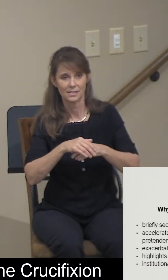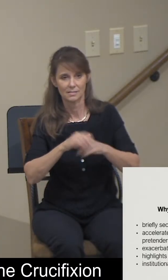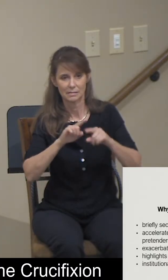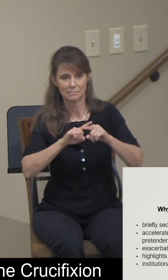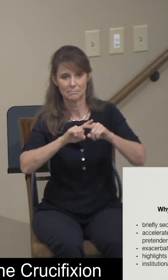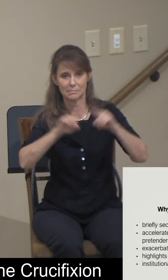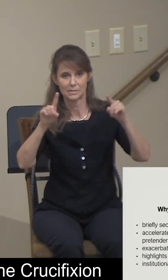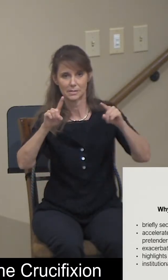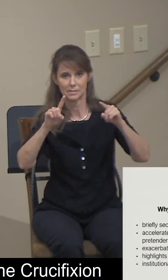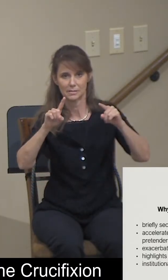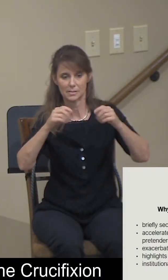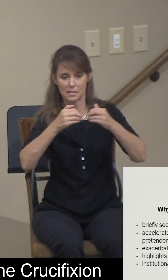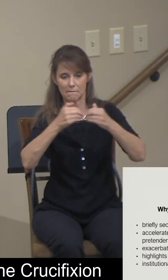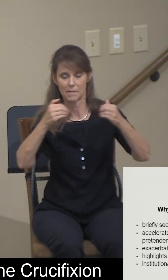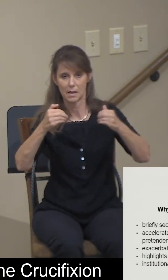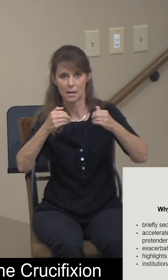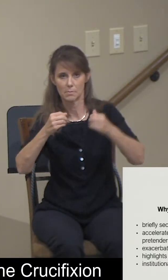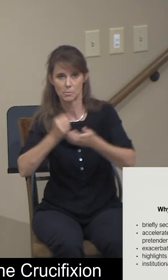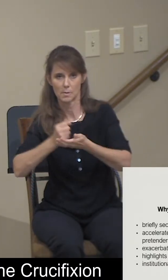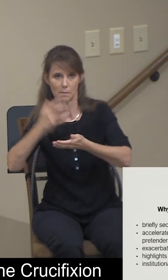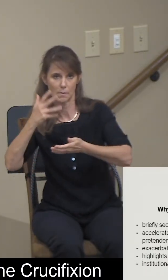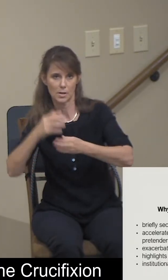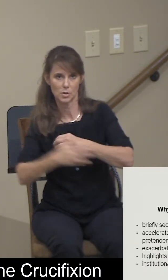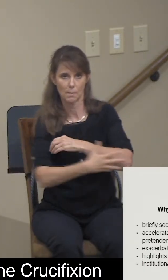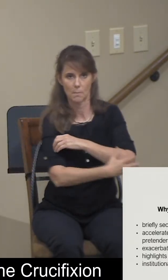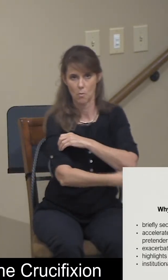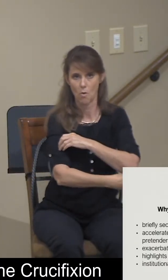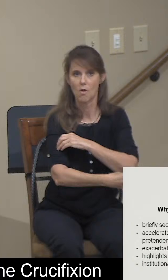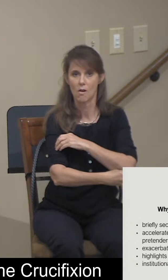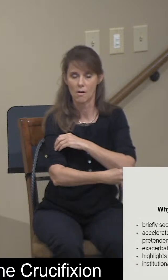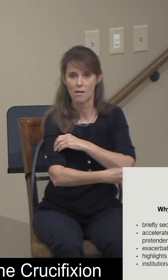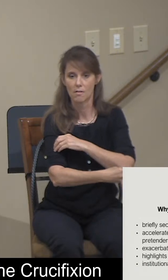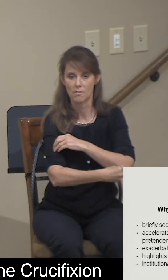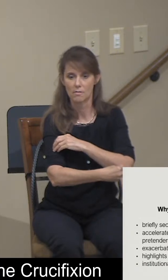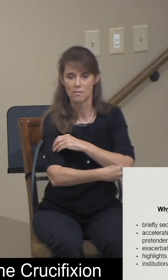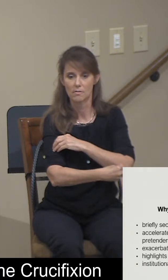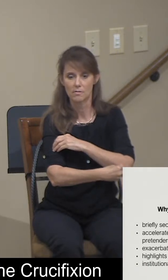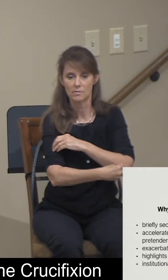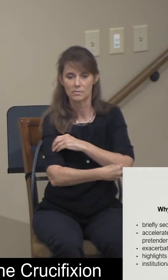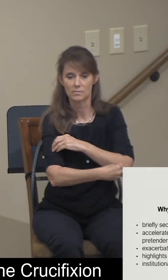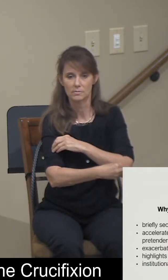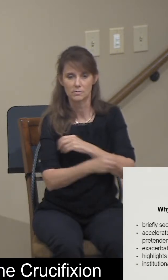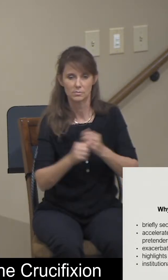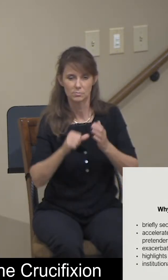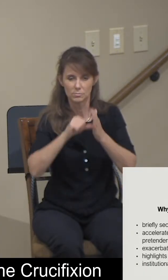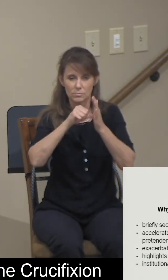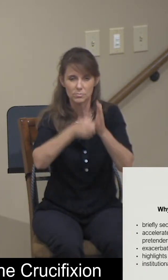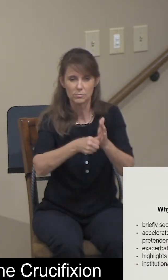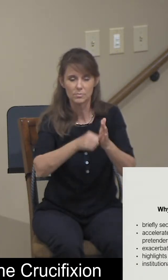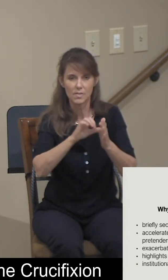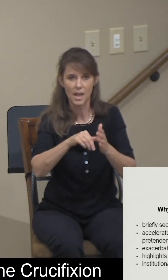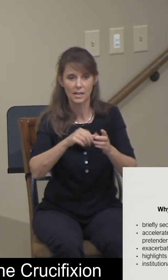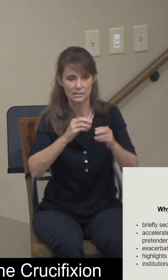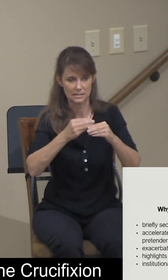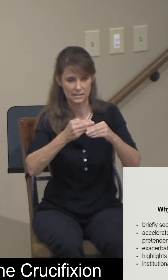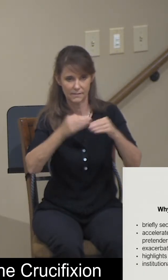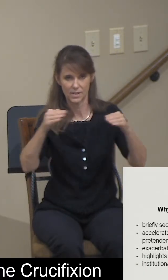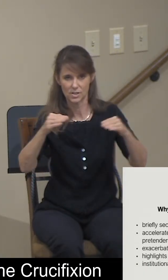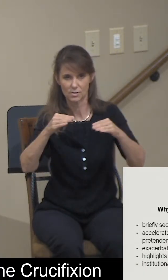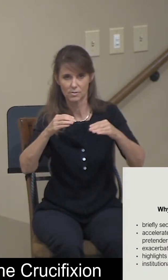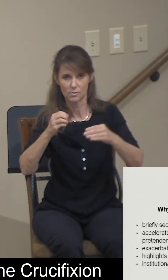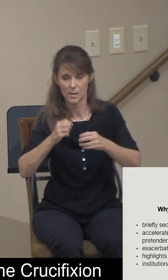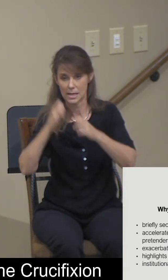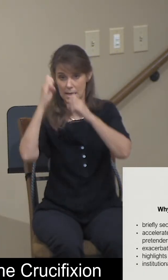of which we've recognized and highlighted this week in showing the division that takes place between those